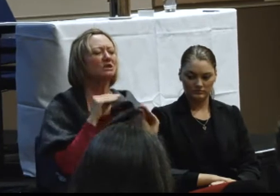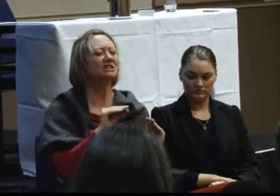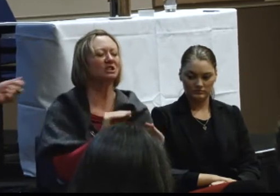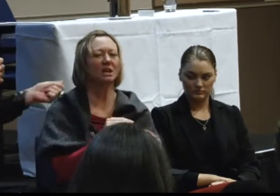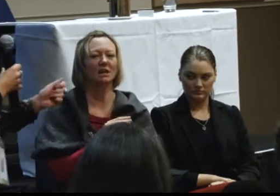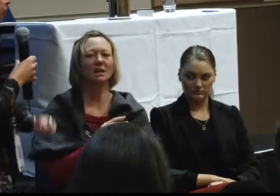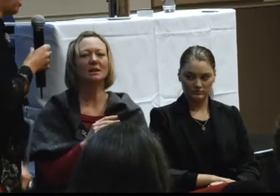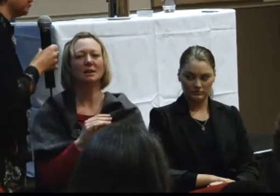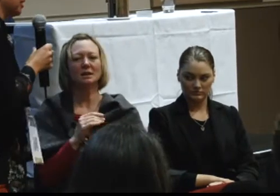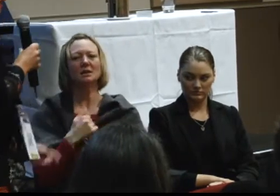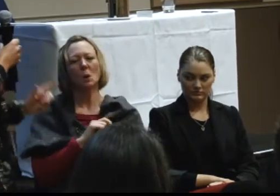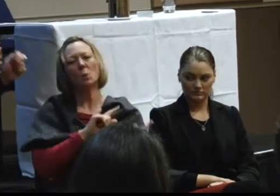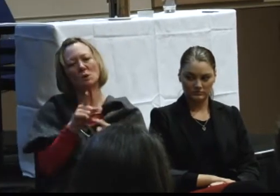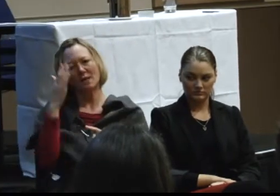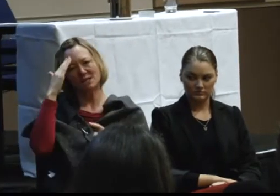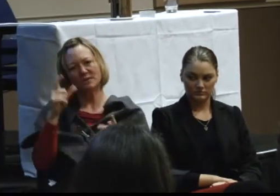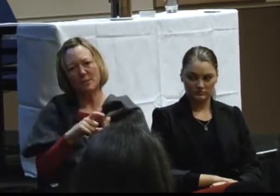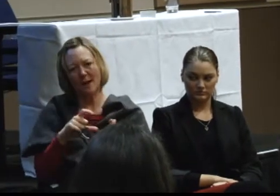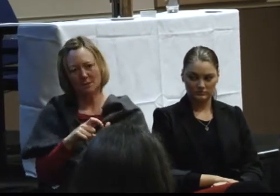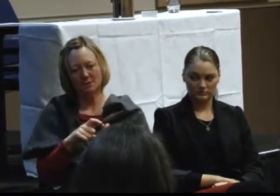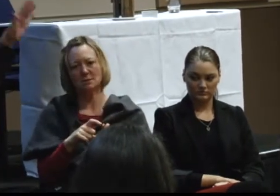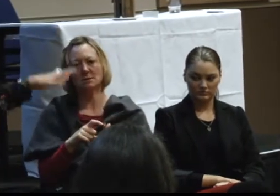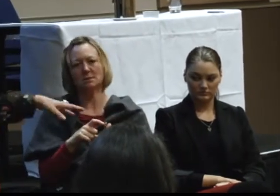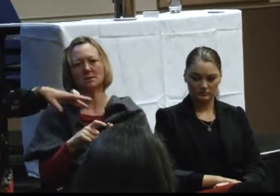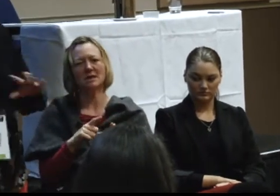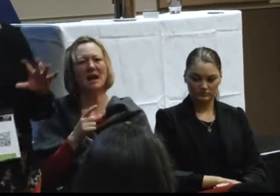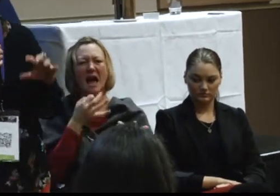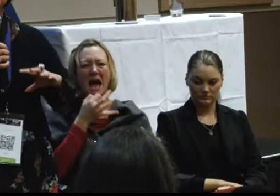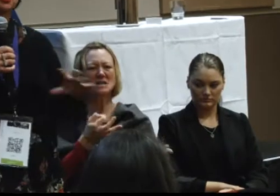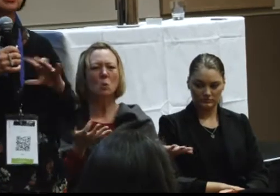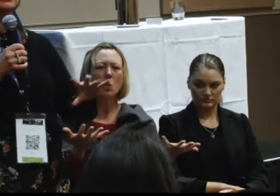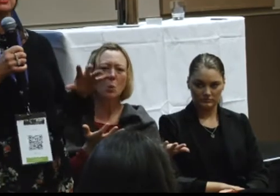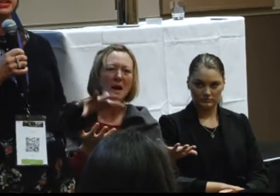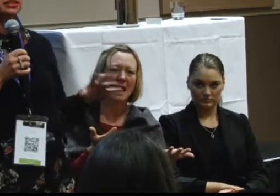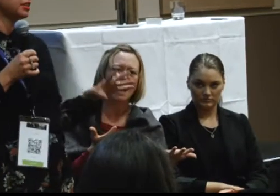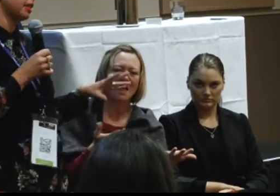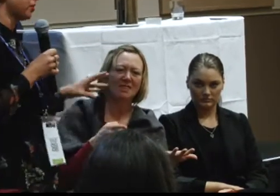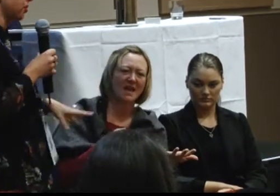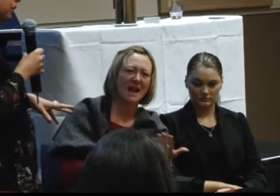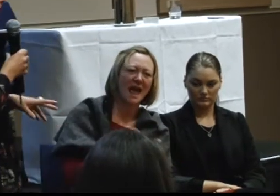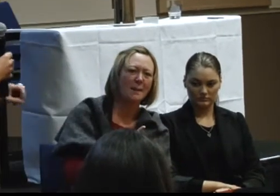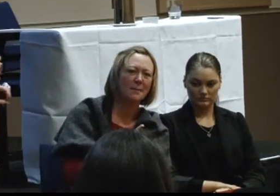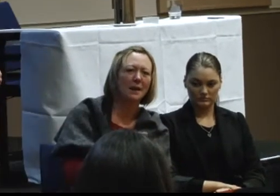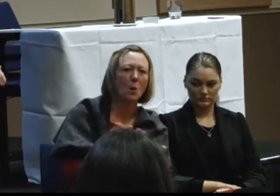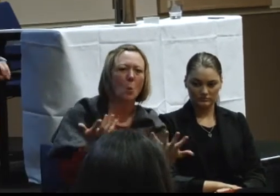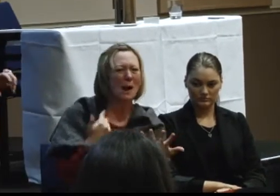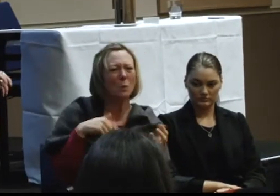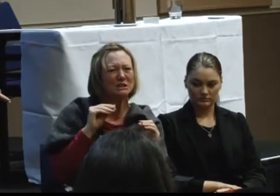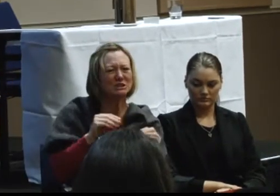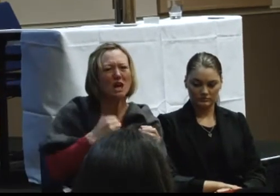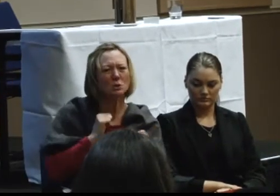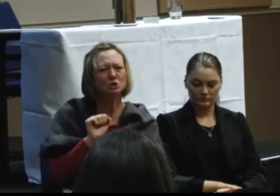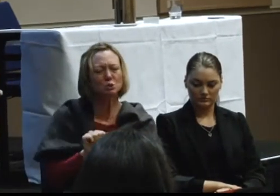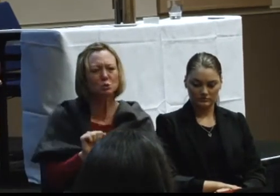went to some heads of department and said, hey, you know, where does this exist? Where do we explicitly teach our students about